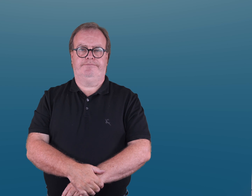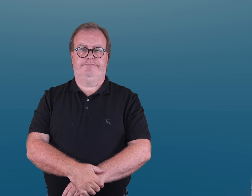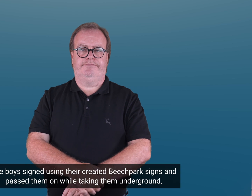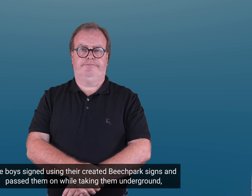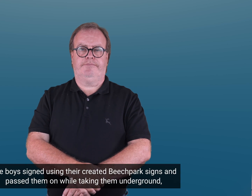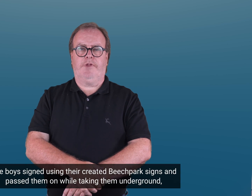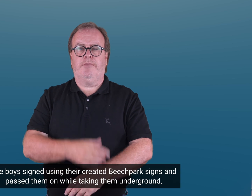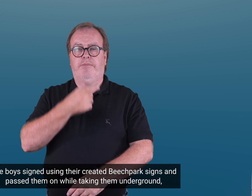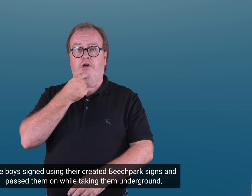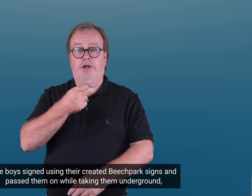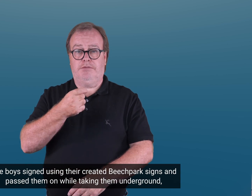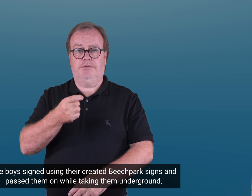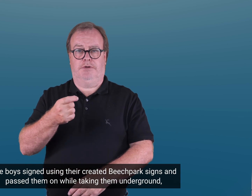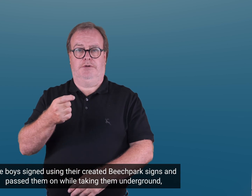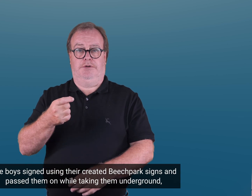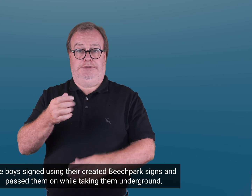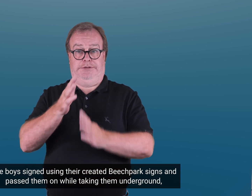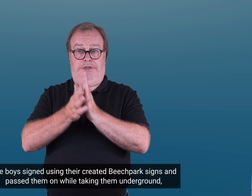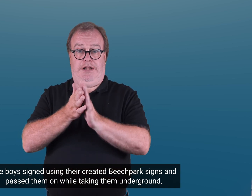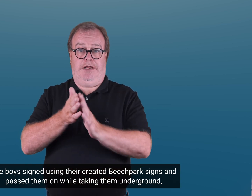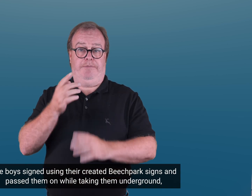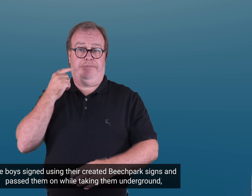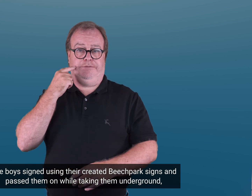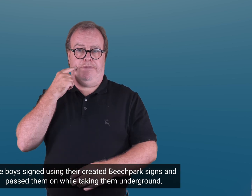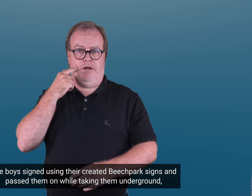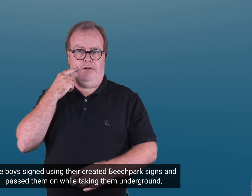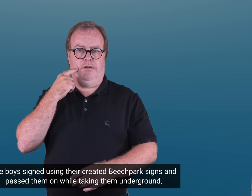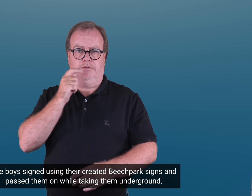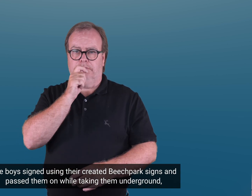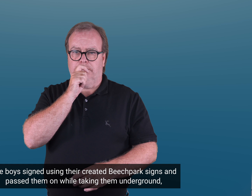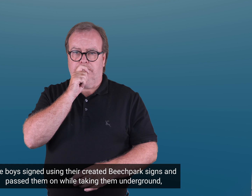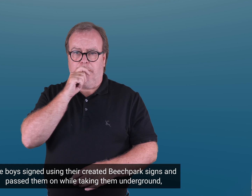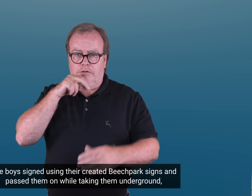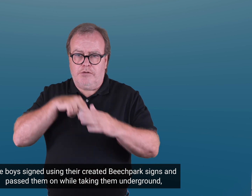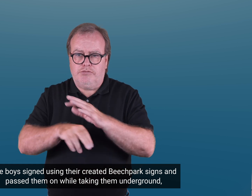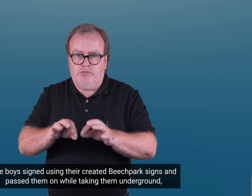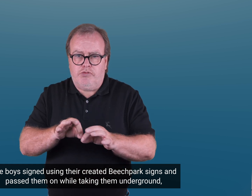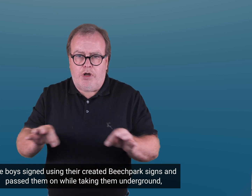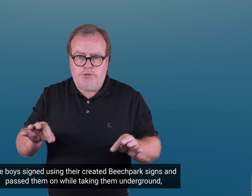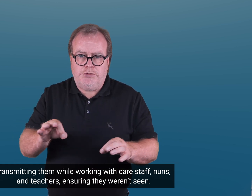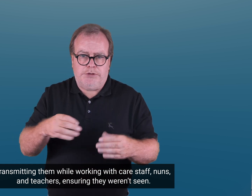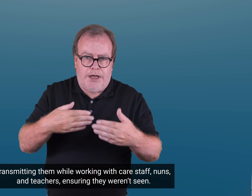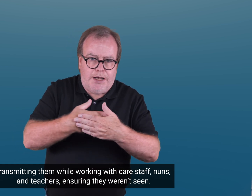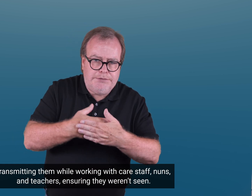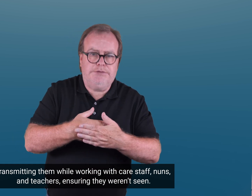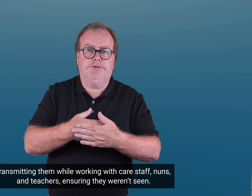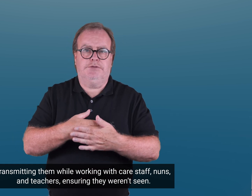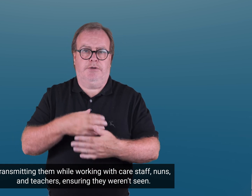The boys signed using their created Beechpark signs and passed them on while taking them underground, transmitting them while working with